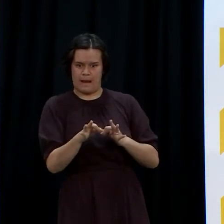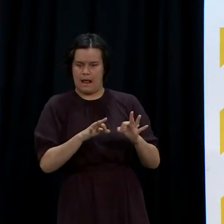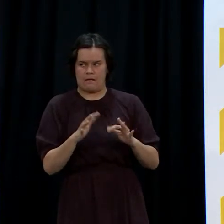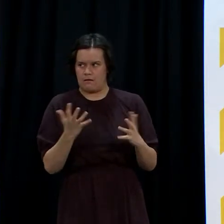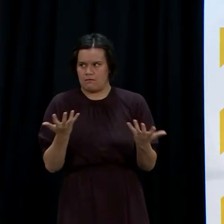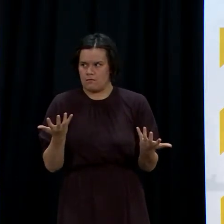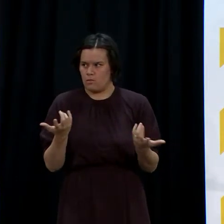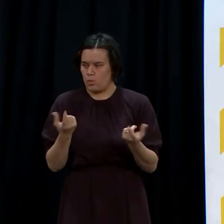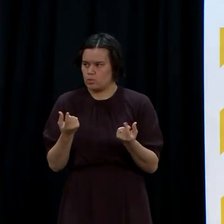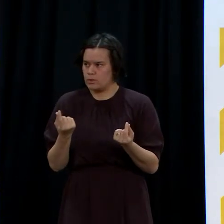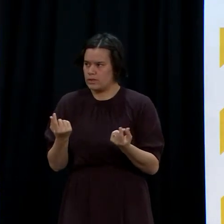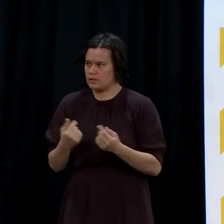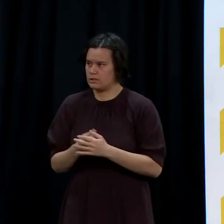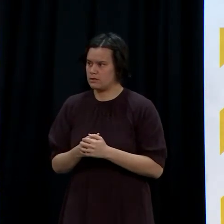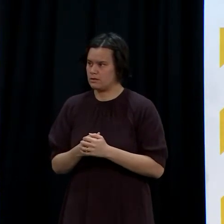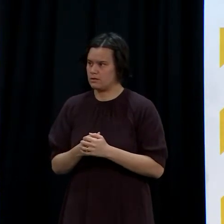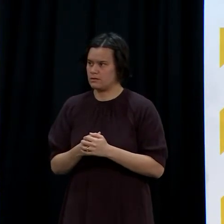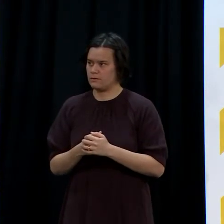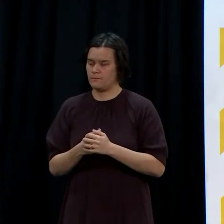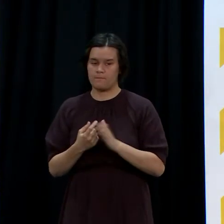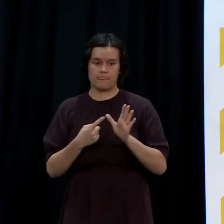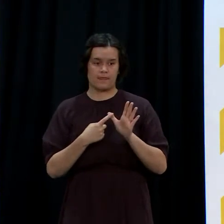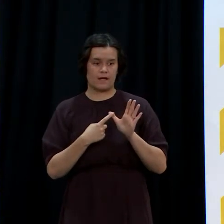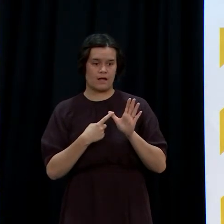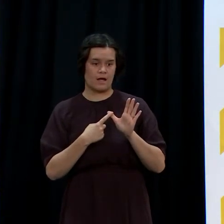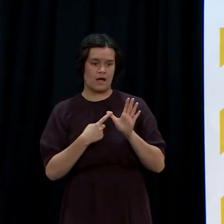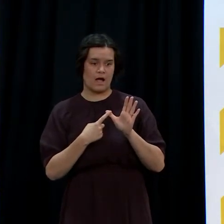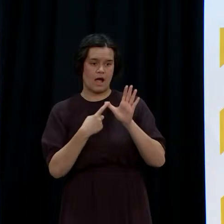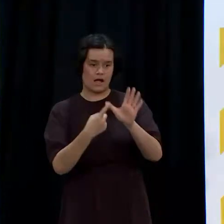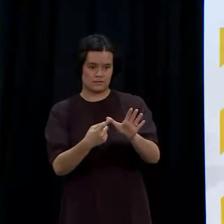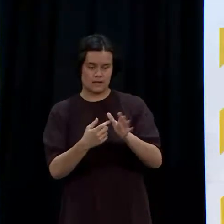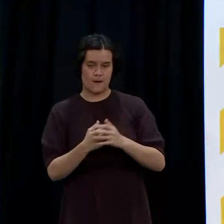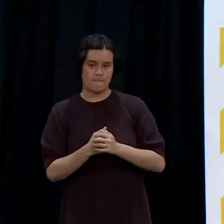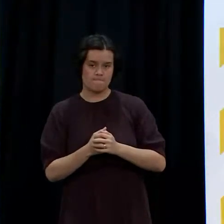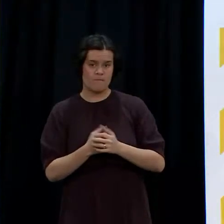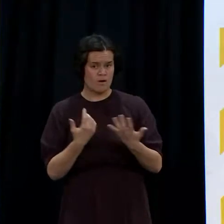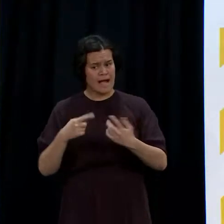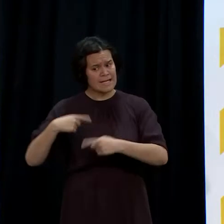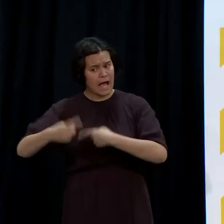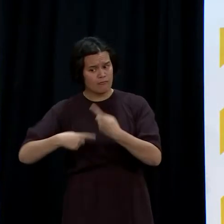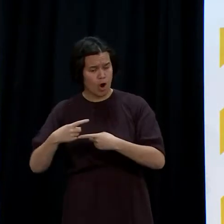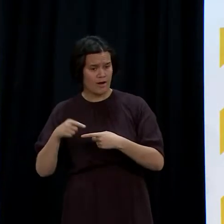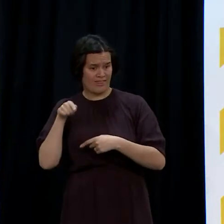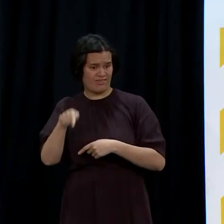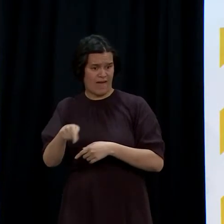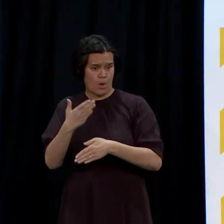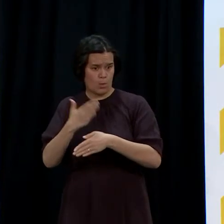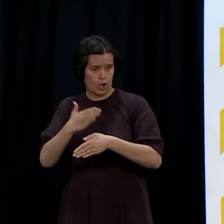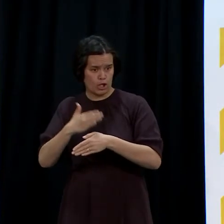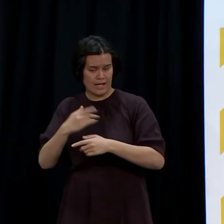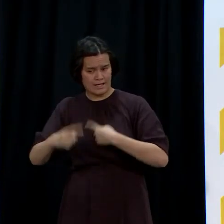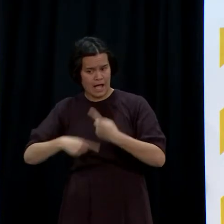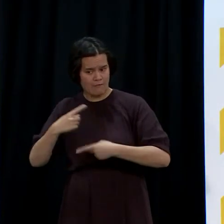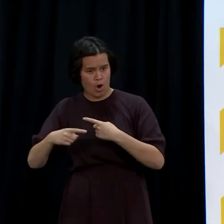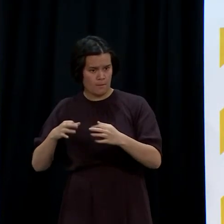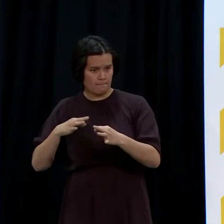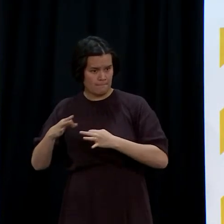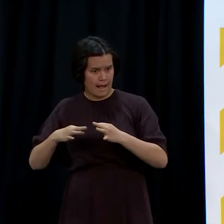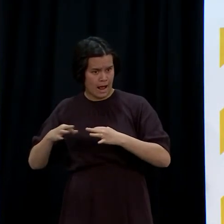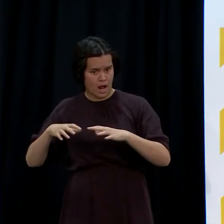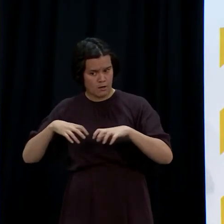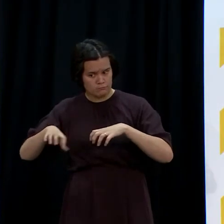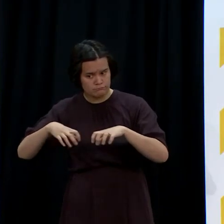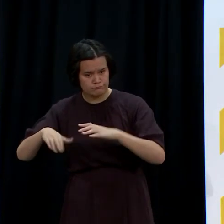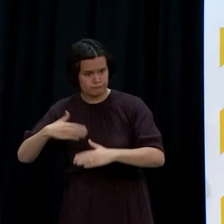how we go through this outbreak? Yeah, I think it's important to note that we continue with that work. So, for example, the pilot for people